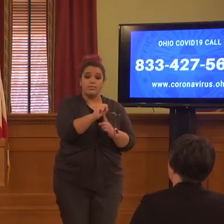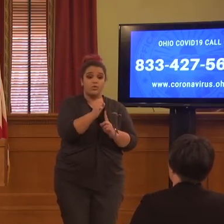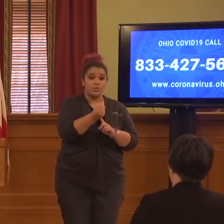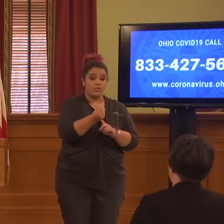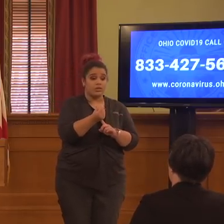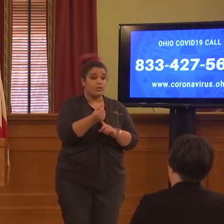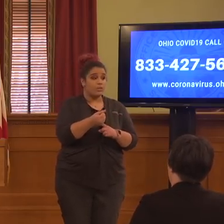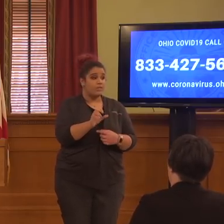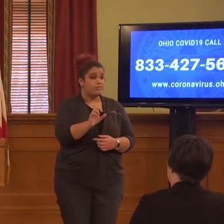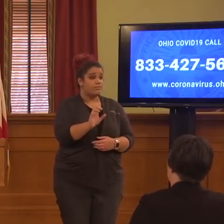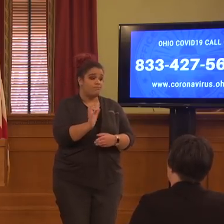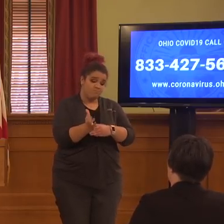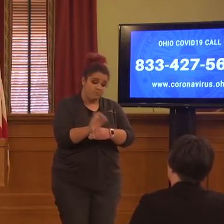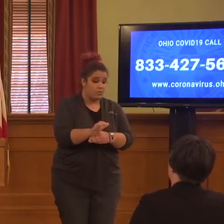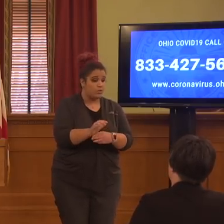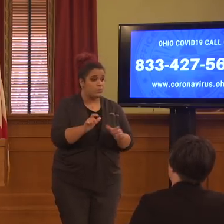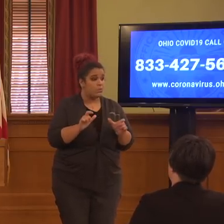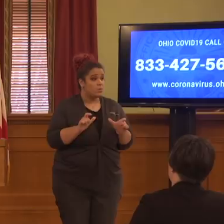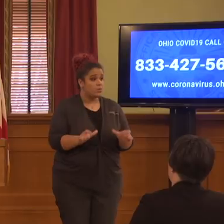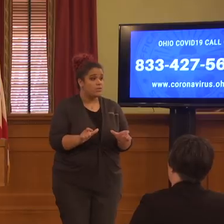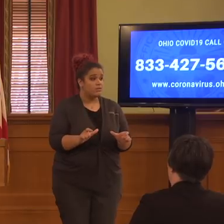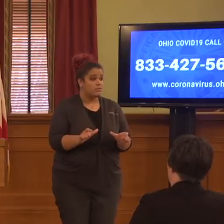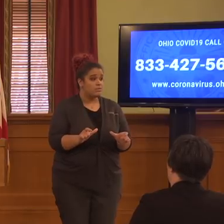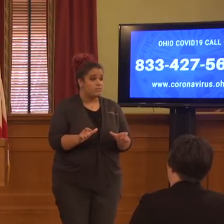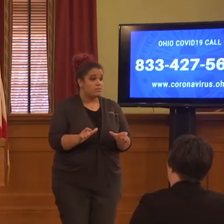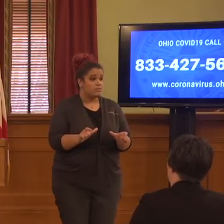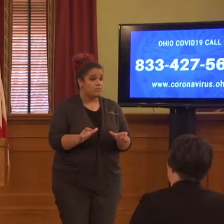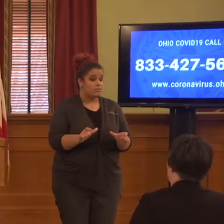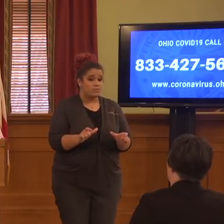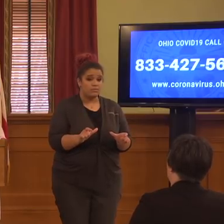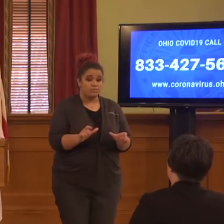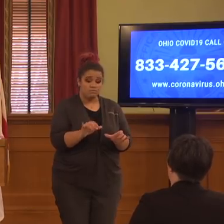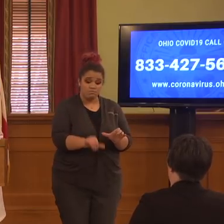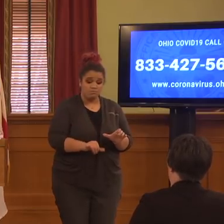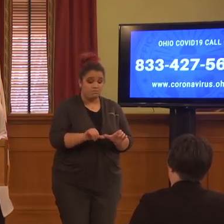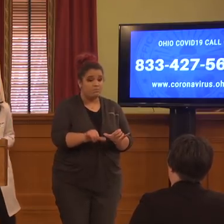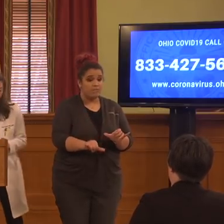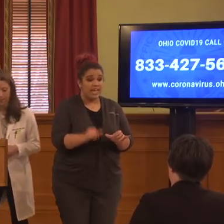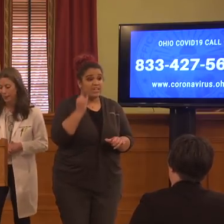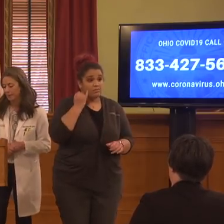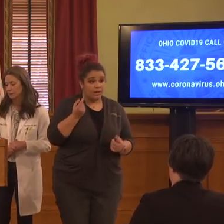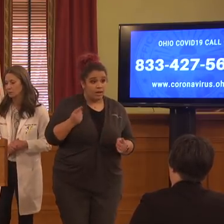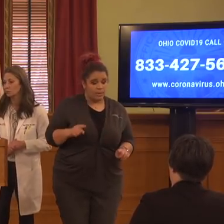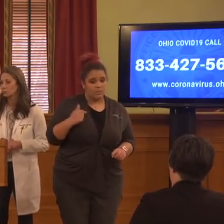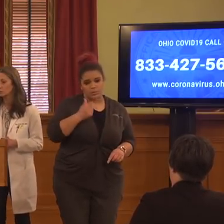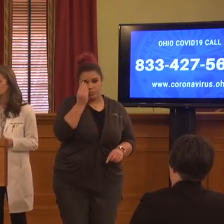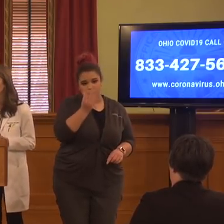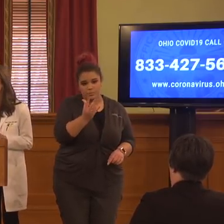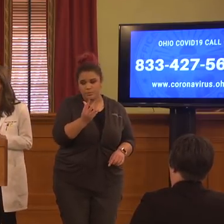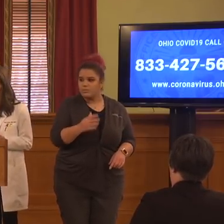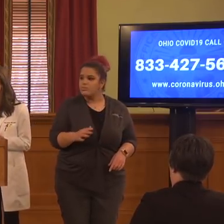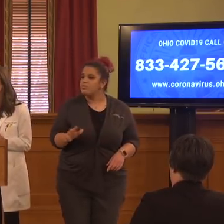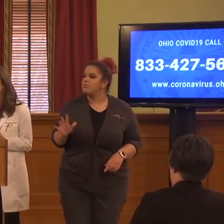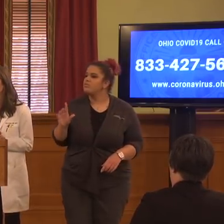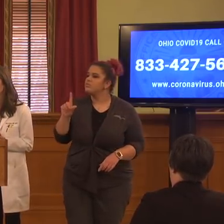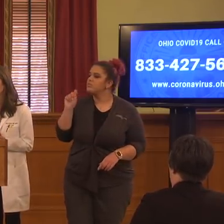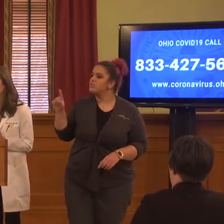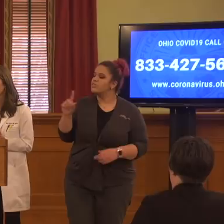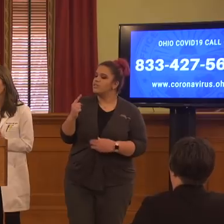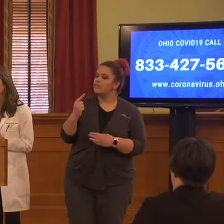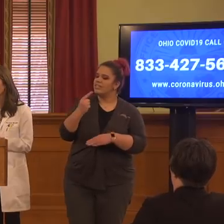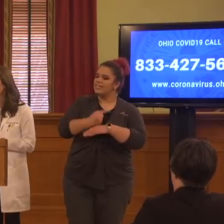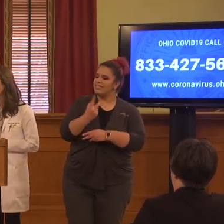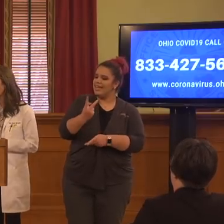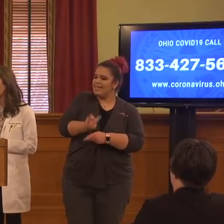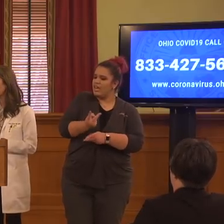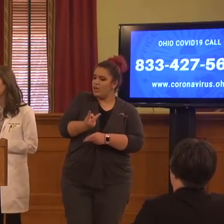quarantine, and if we are in a situation like that, we would, of course, be coming to you and telling you that. Doctor, are daycares in the same group as the school closings